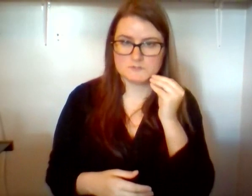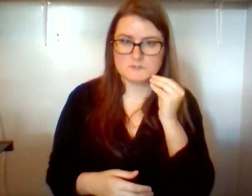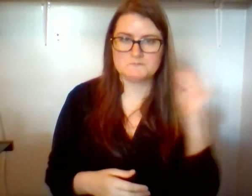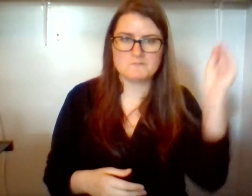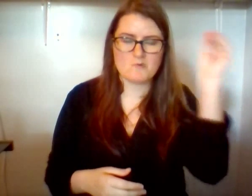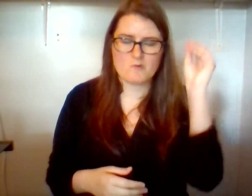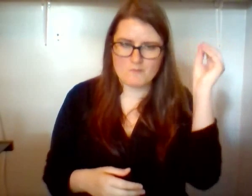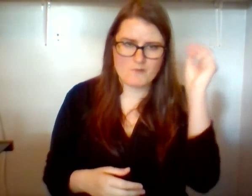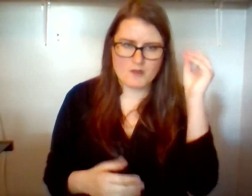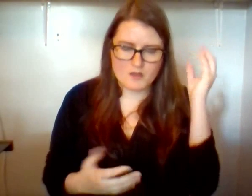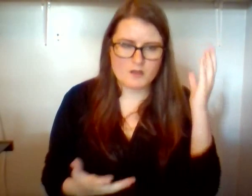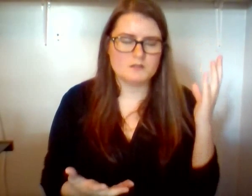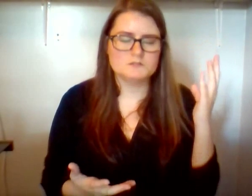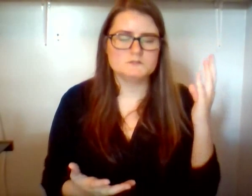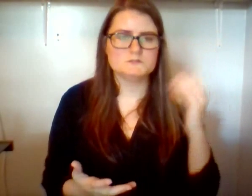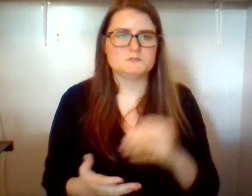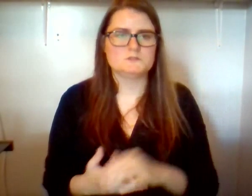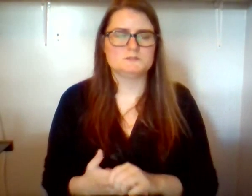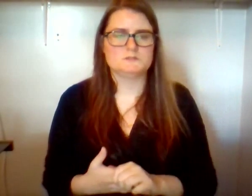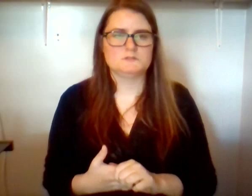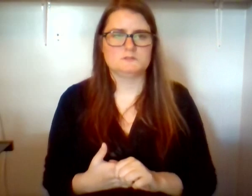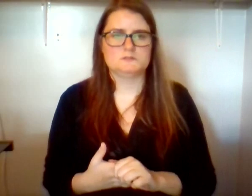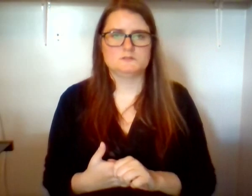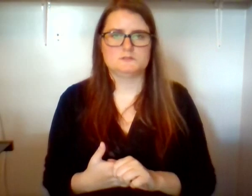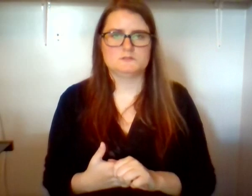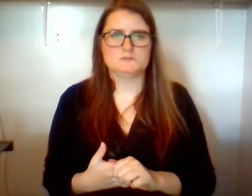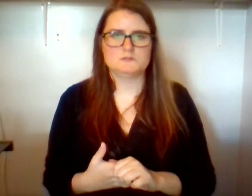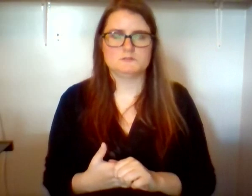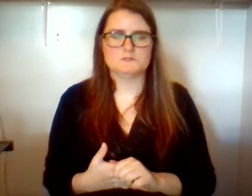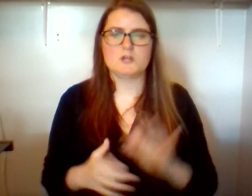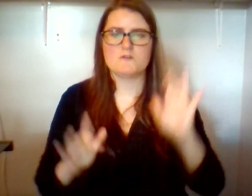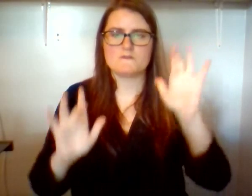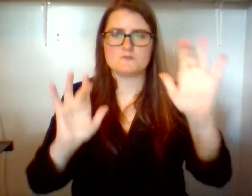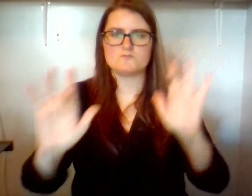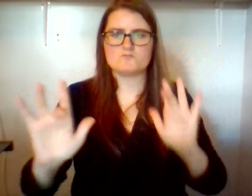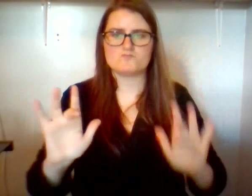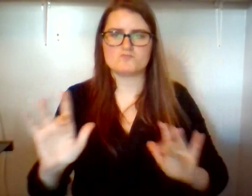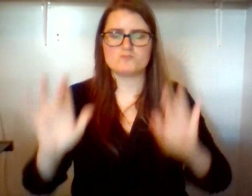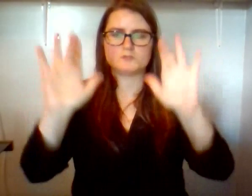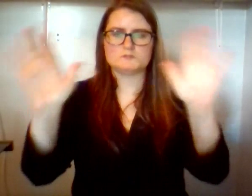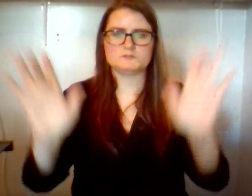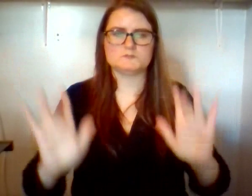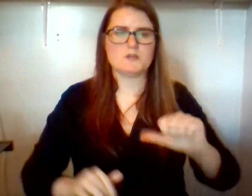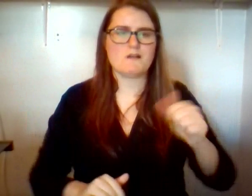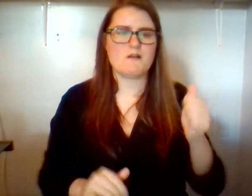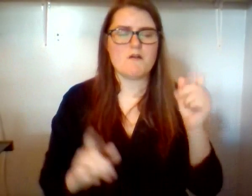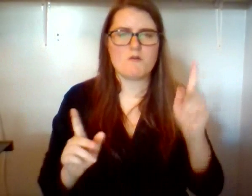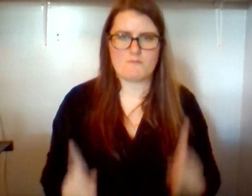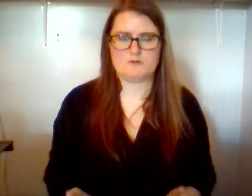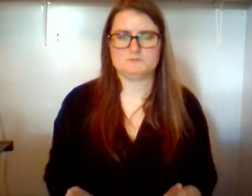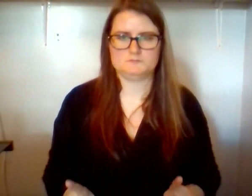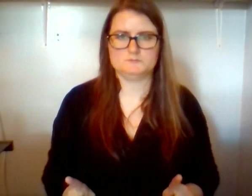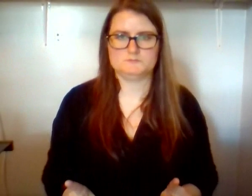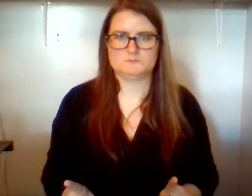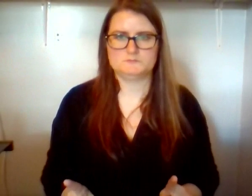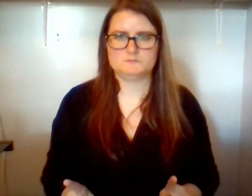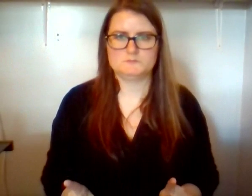conclusions. Sexual touching is designed by God and experienced by most